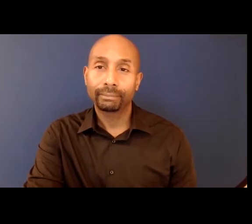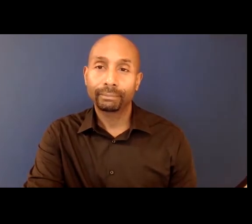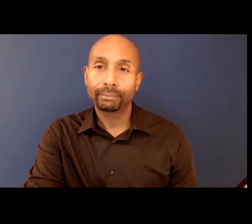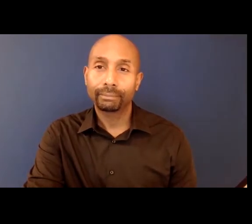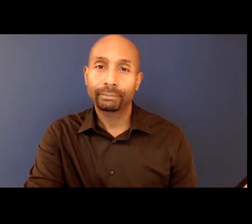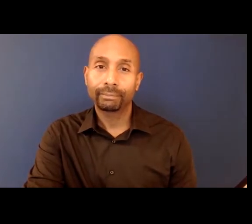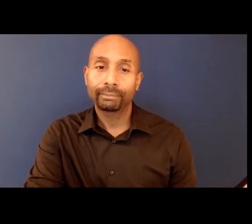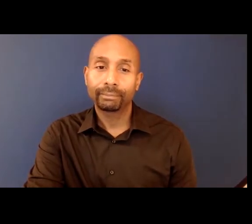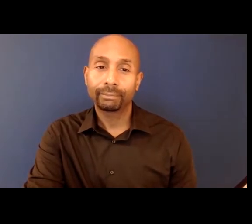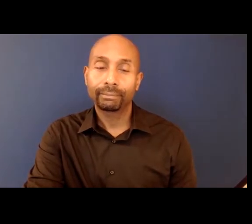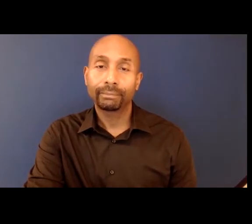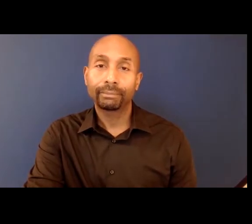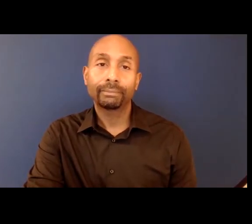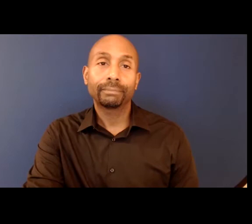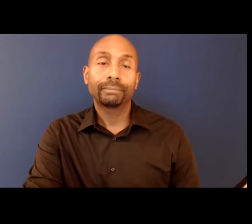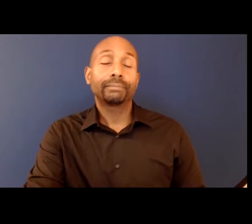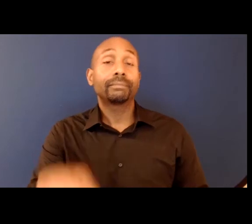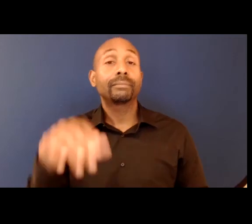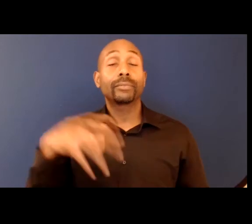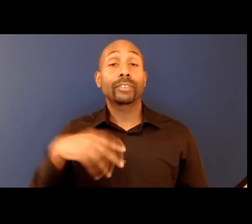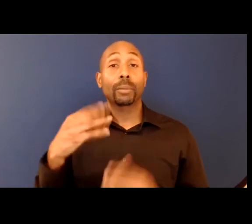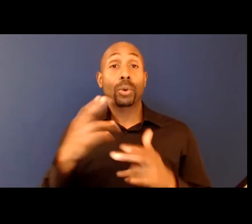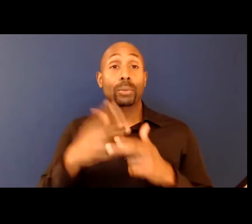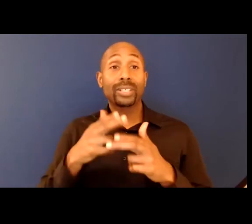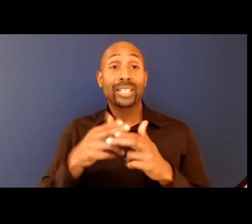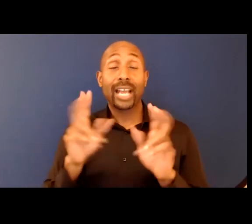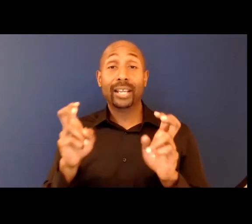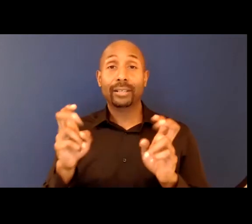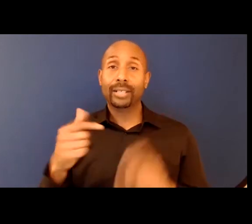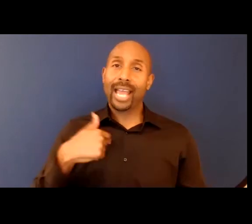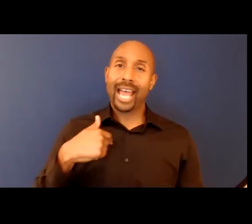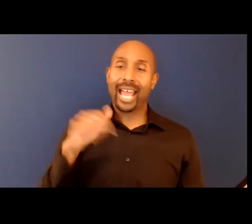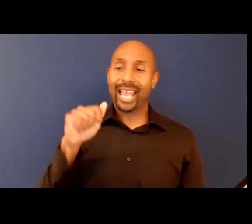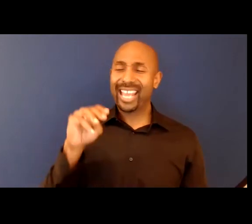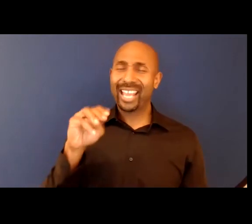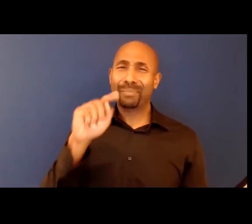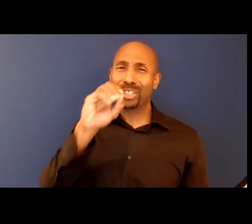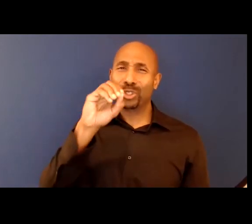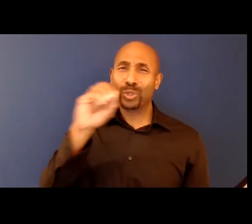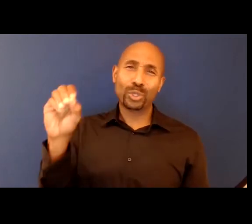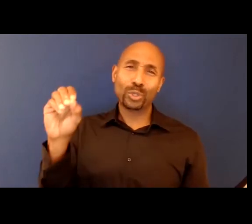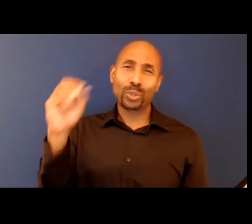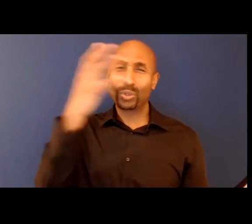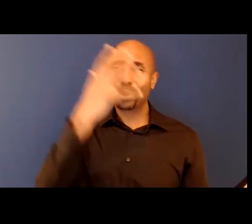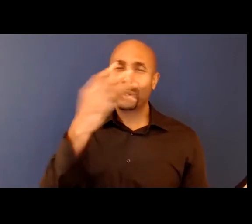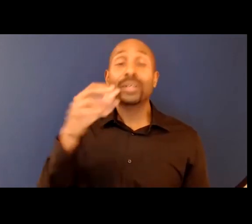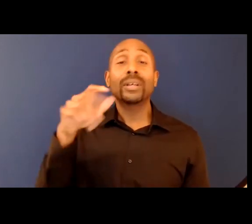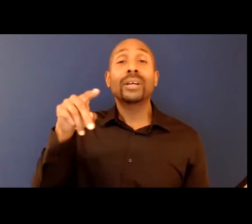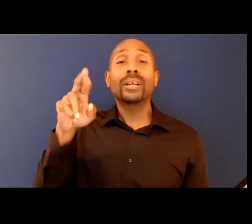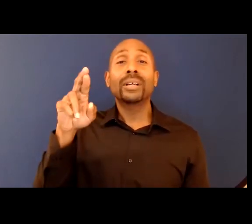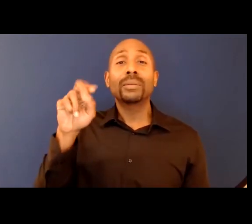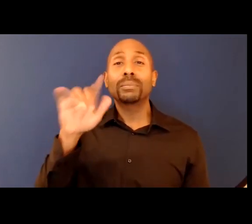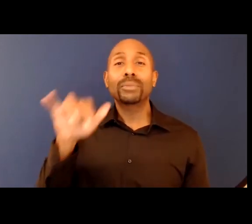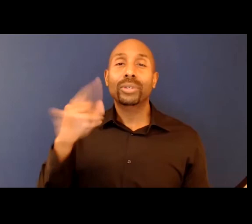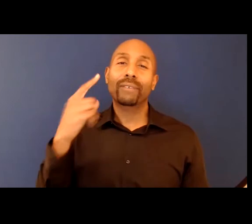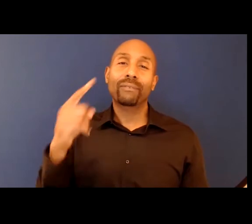The poem is titled, "I Am Too Pretty for Some Ugly